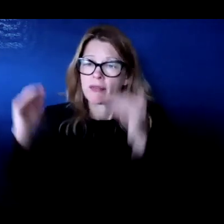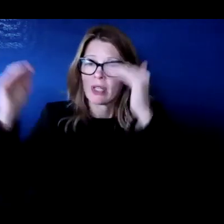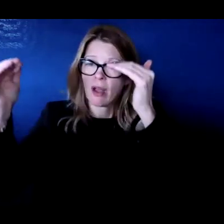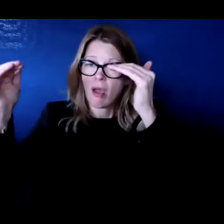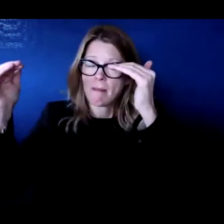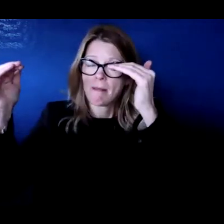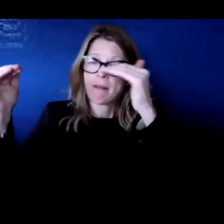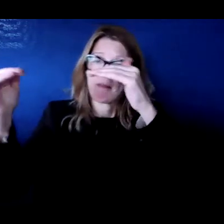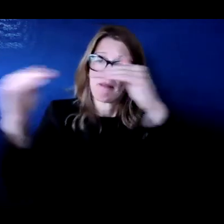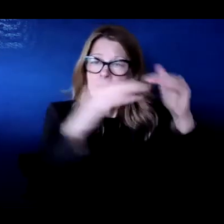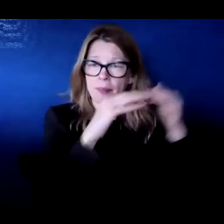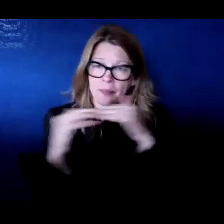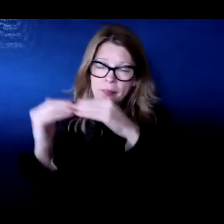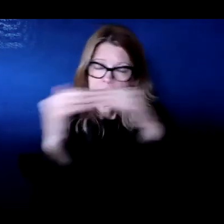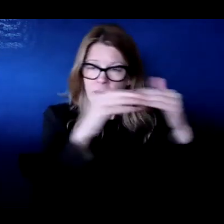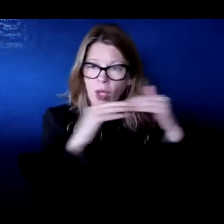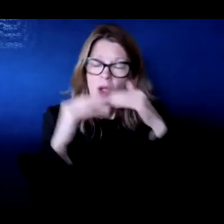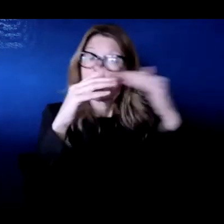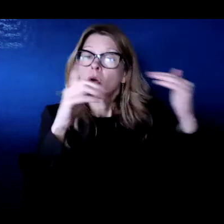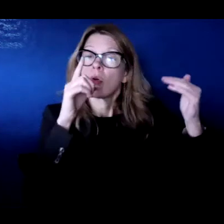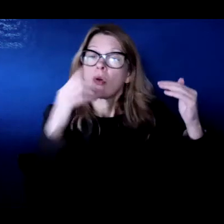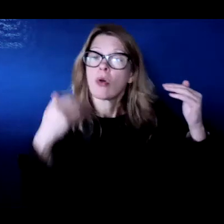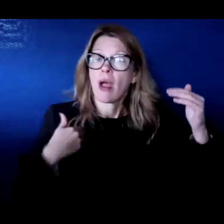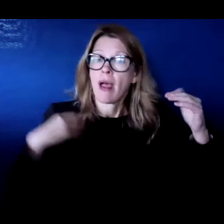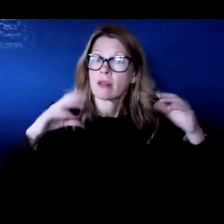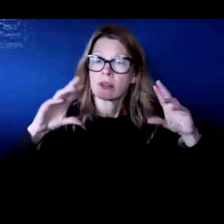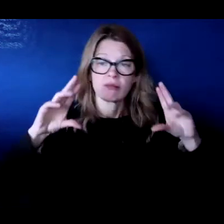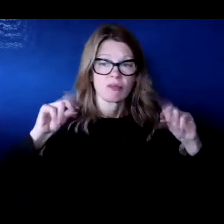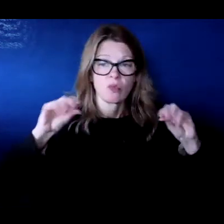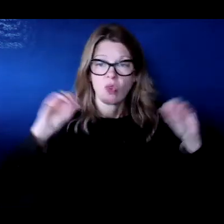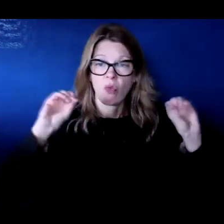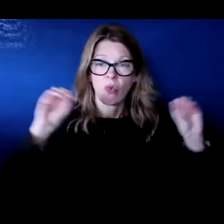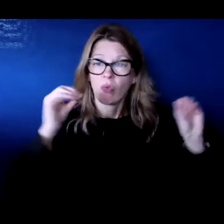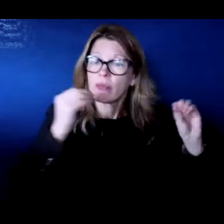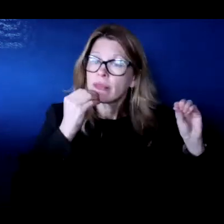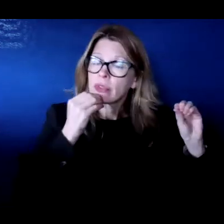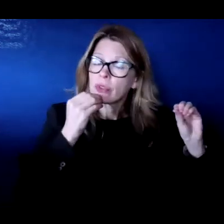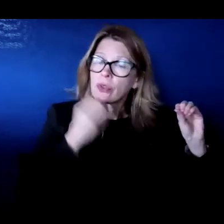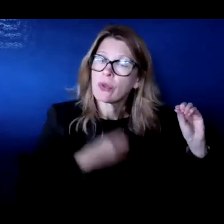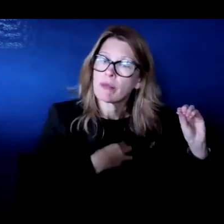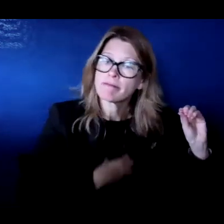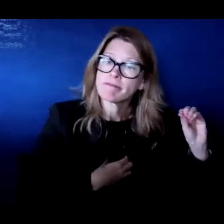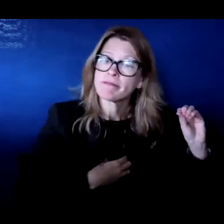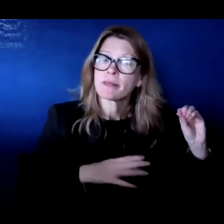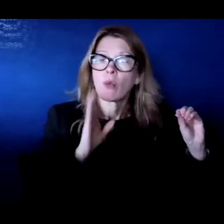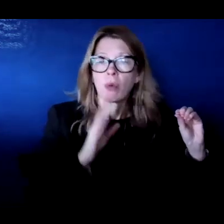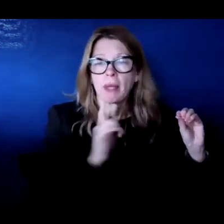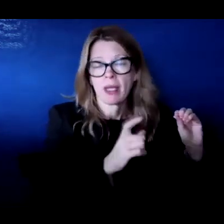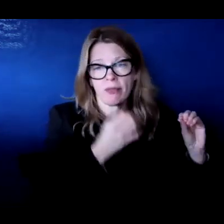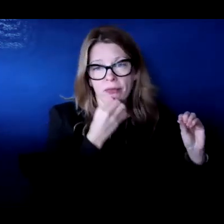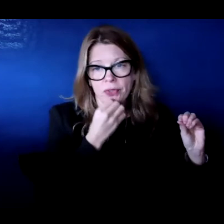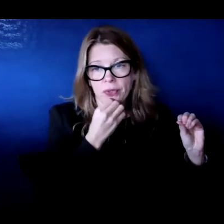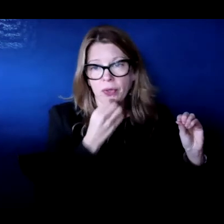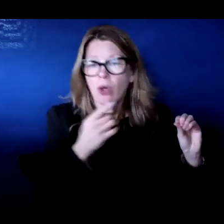He has filled the hungry with good things, and the rich he has sent